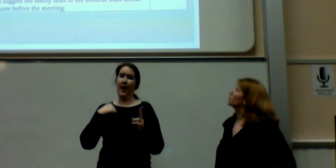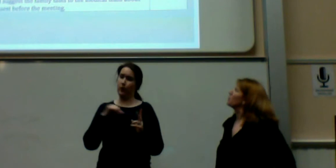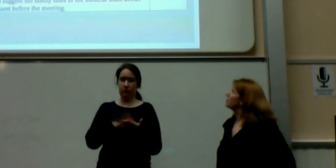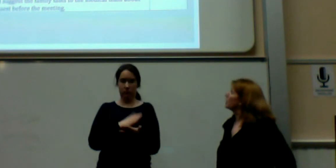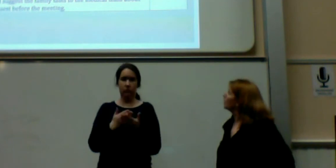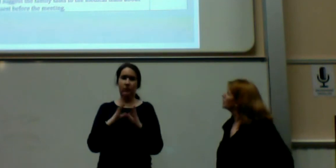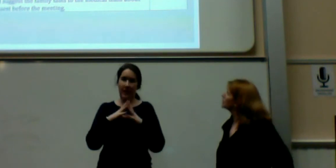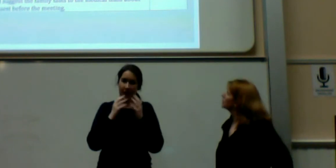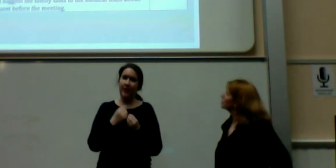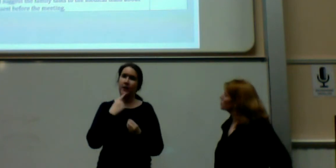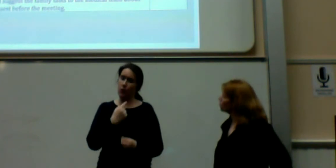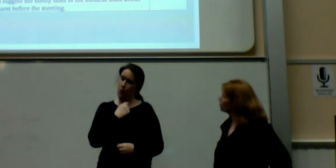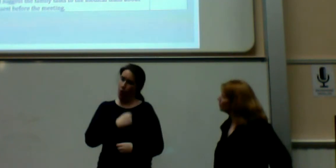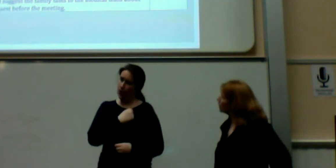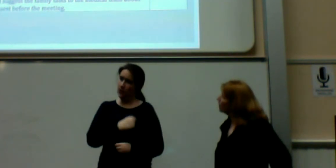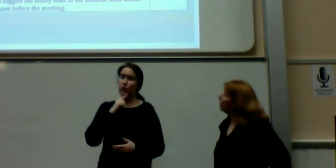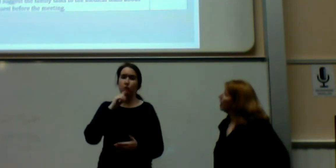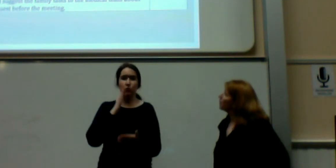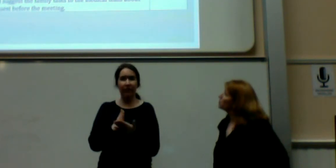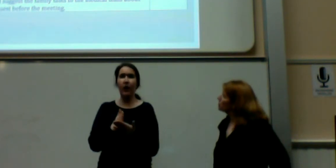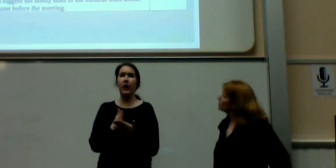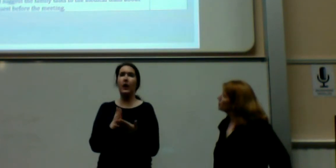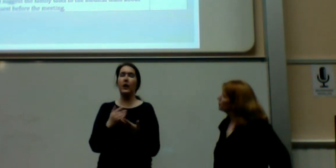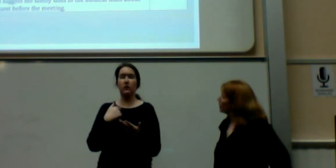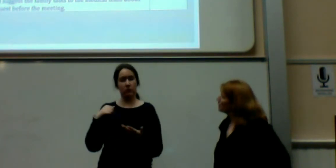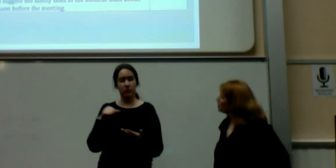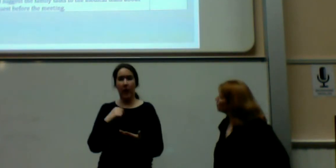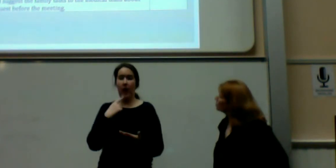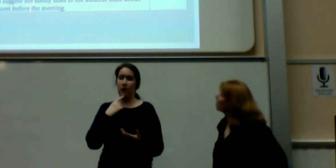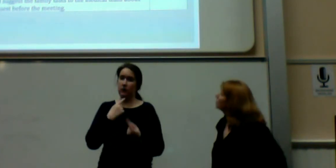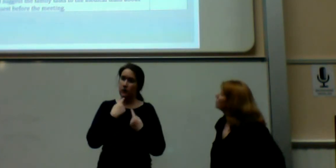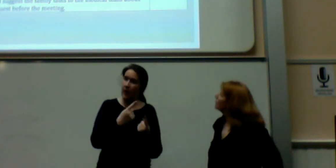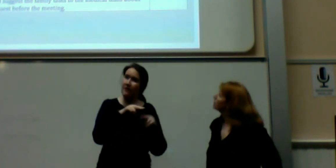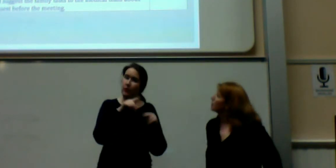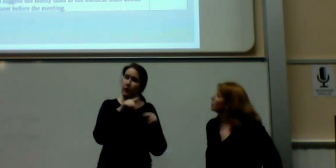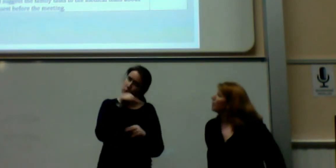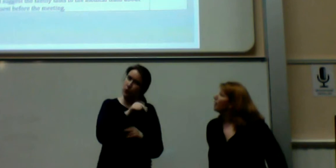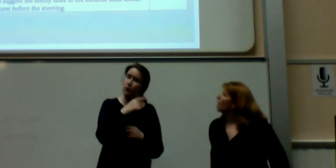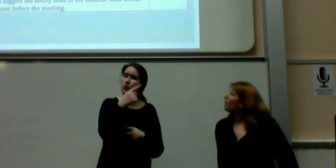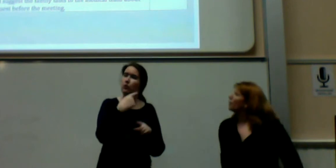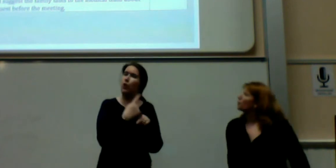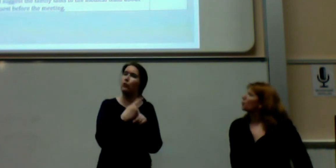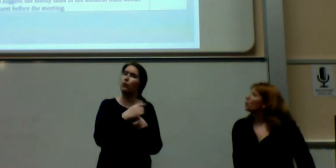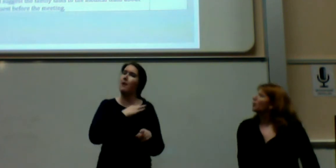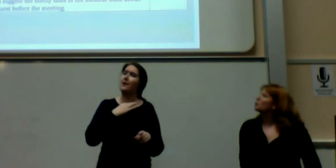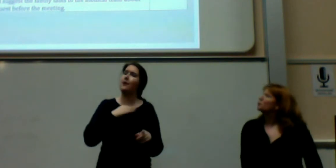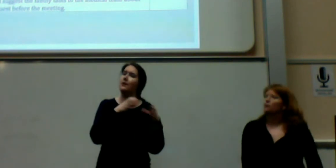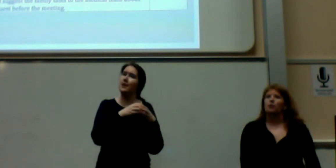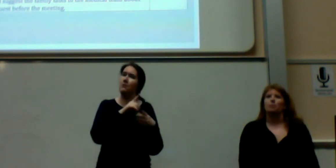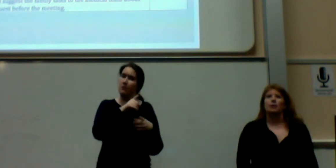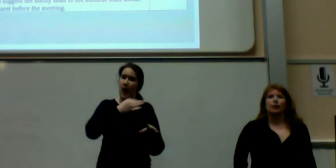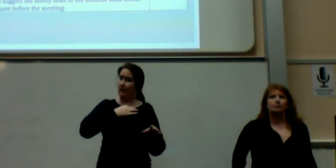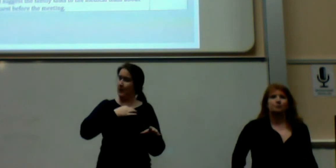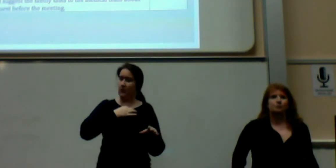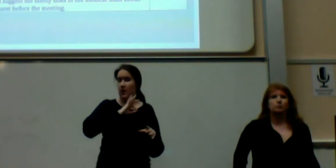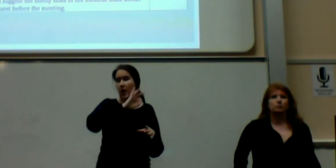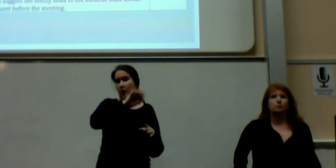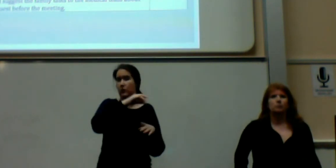what is being said honestly and truthfully. I would suggest that the family member talk to the medical team about the request before the